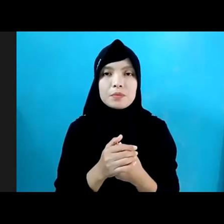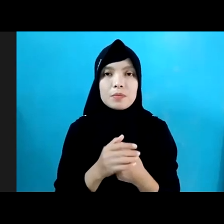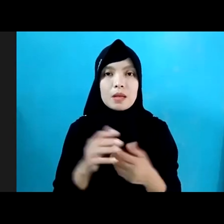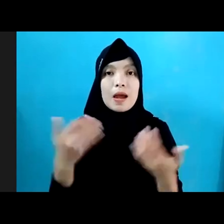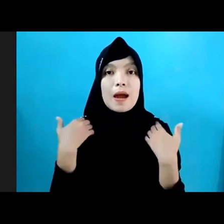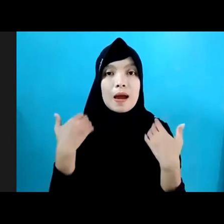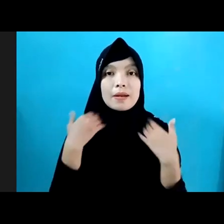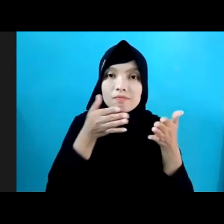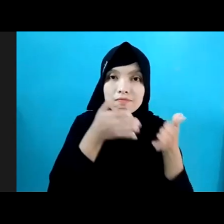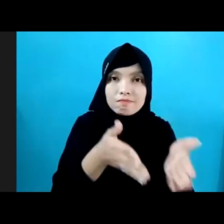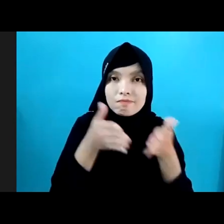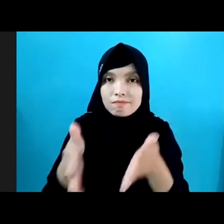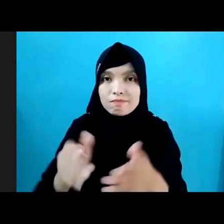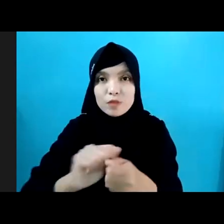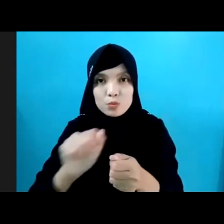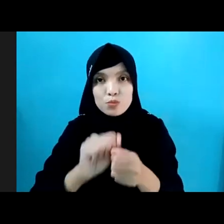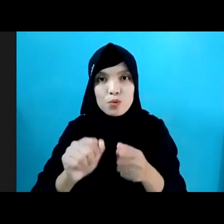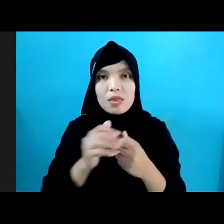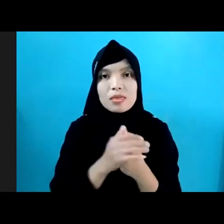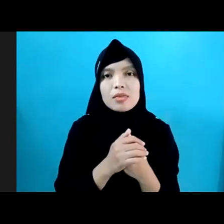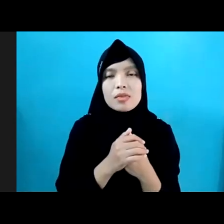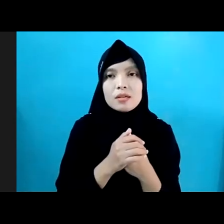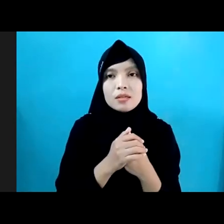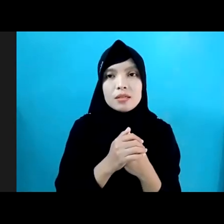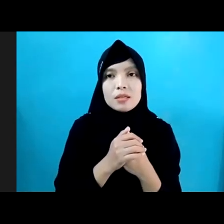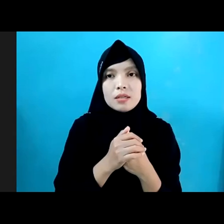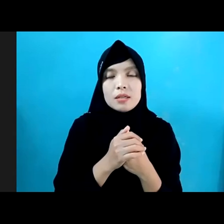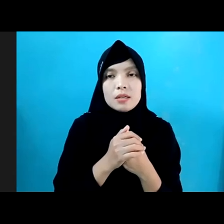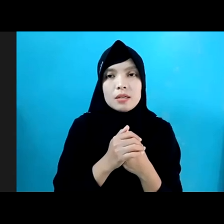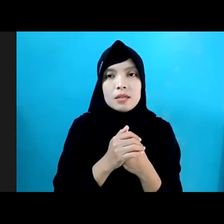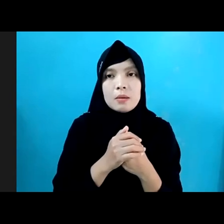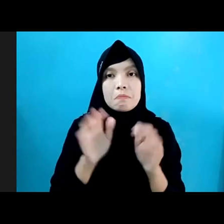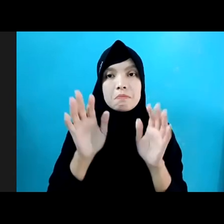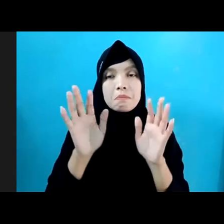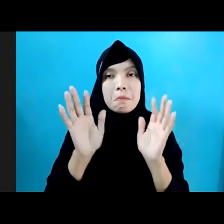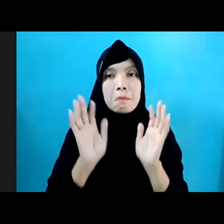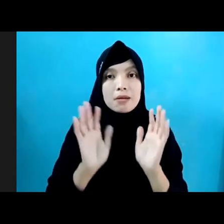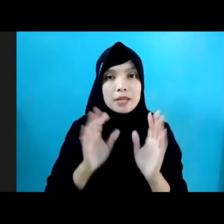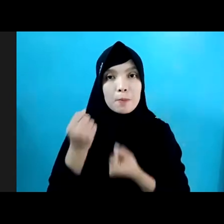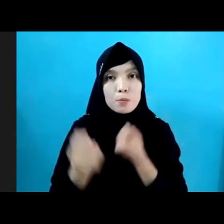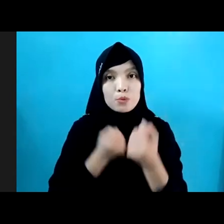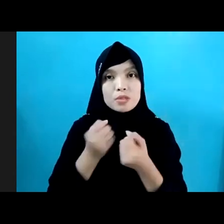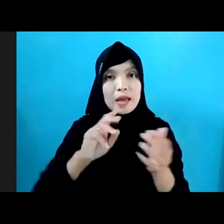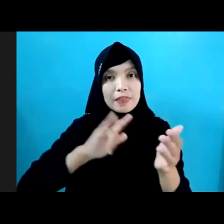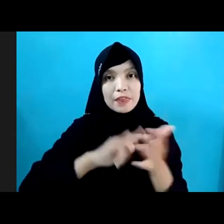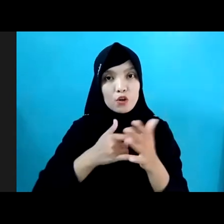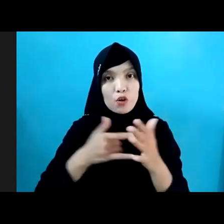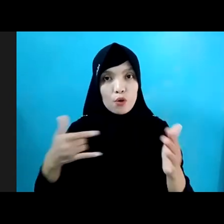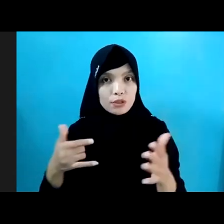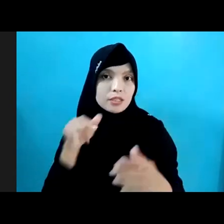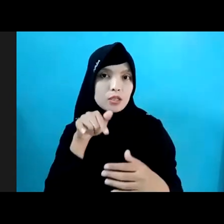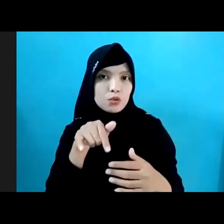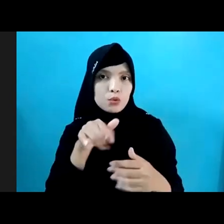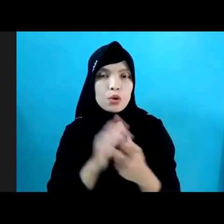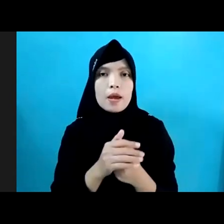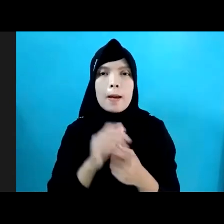And We've Got Lots Of Big Technology Companies Designing Designing Products And Apps To Keep